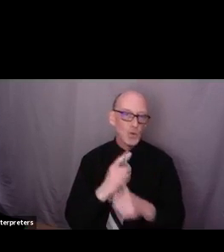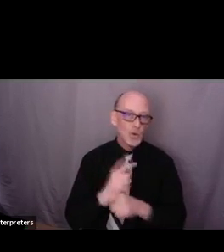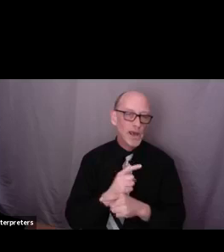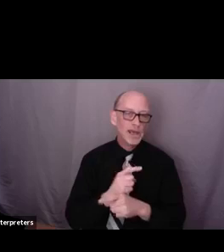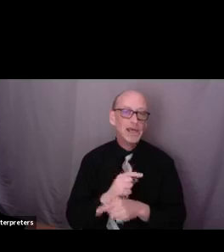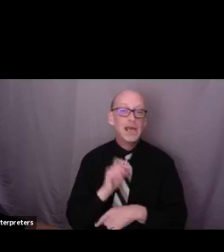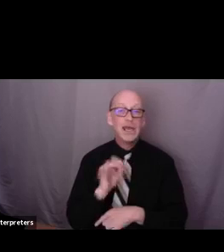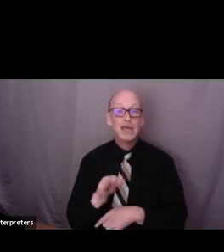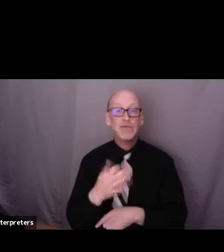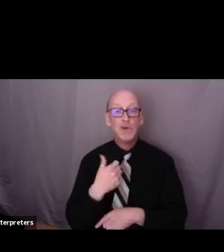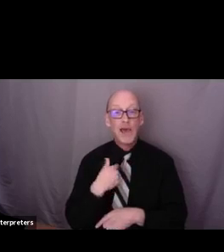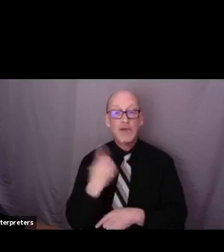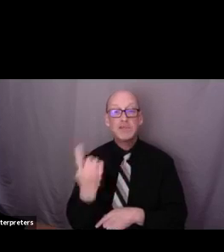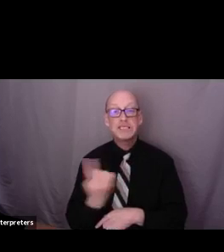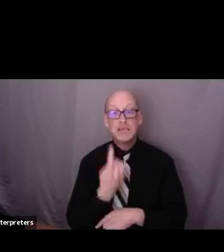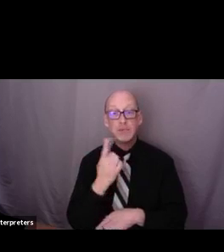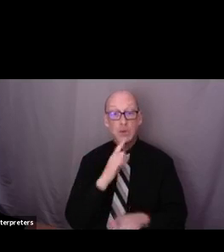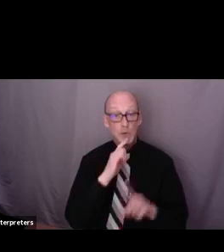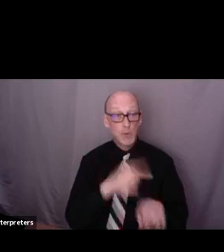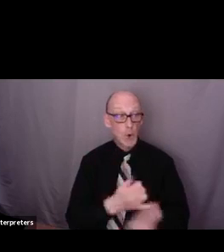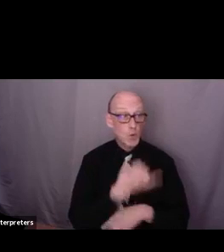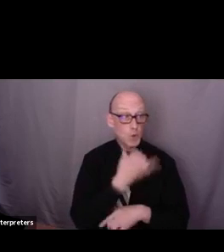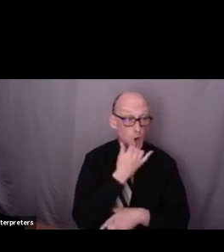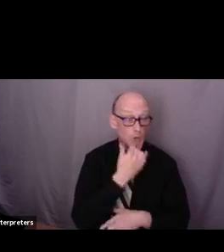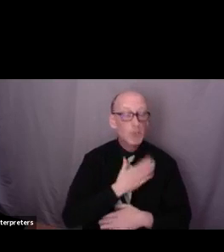something to report that is wrong, please do.